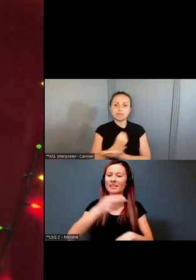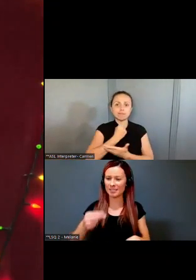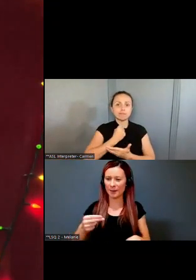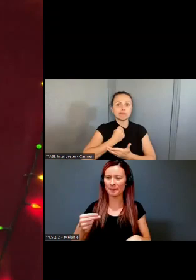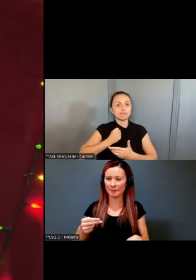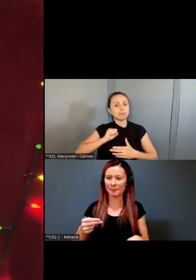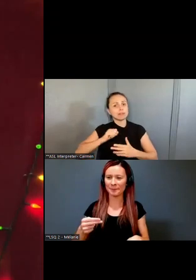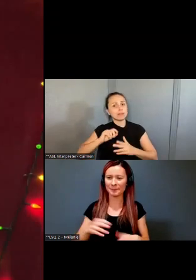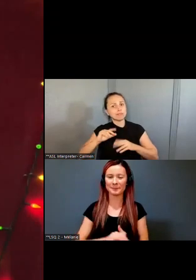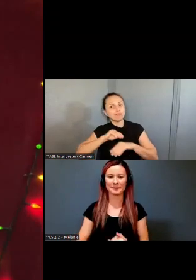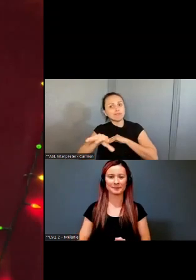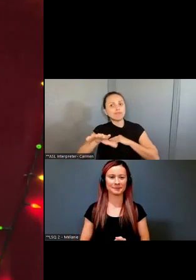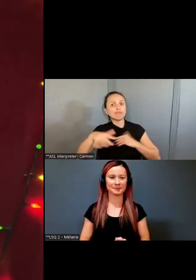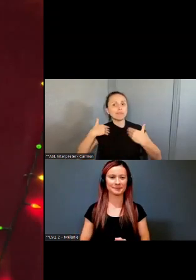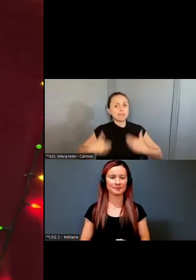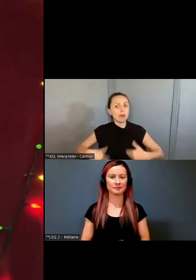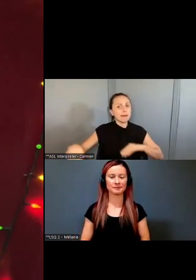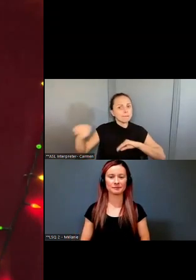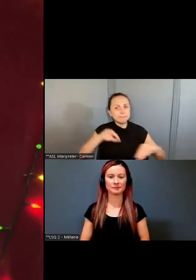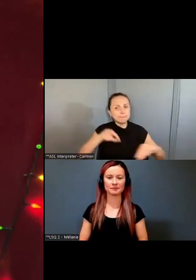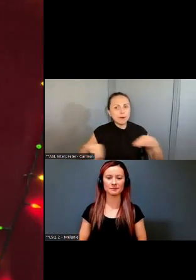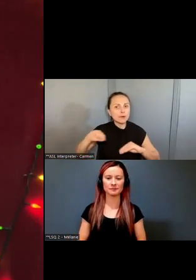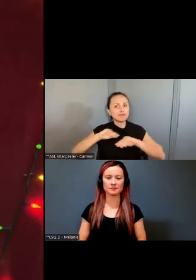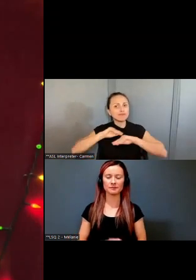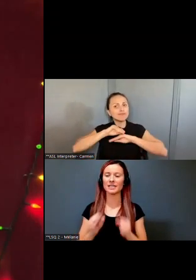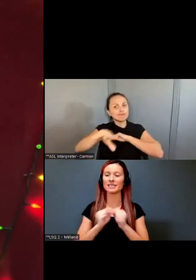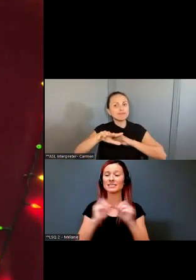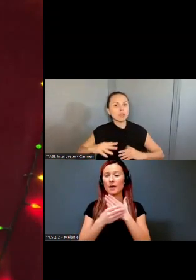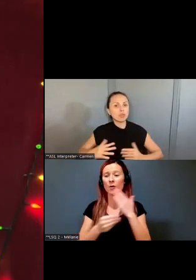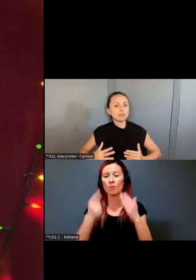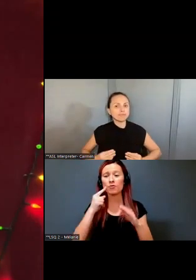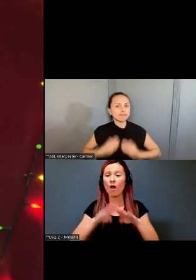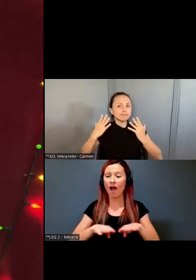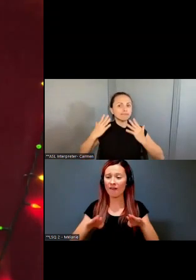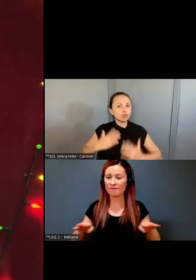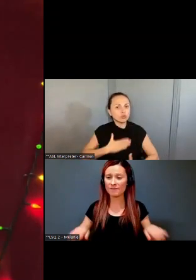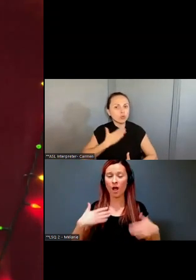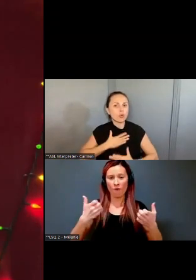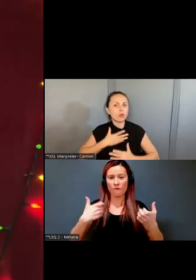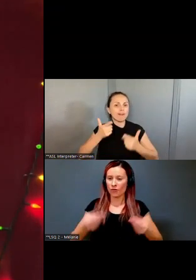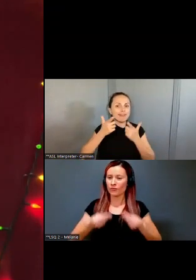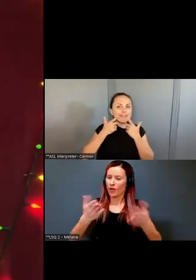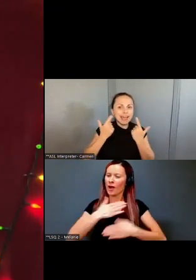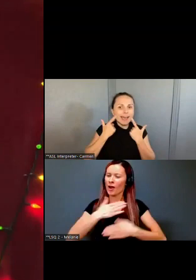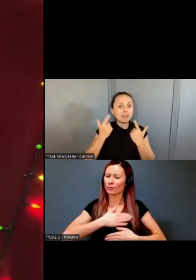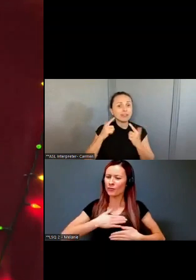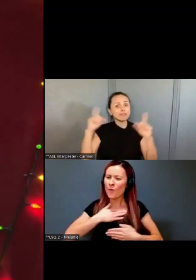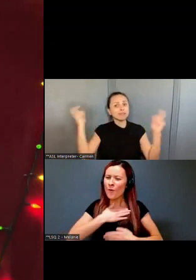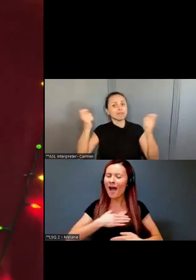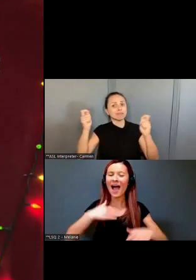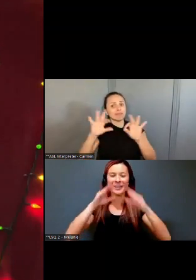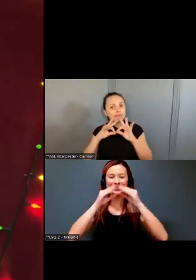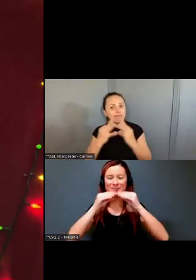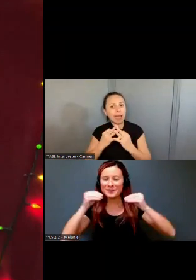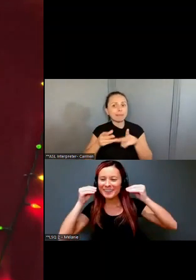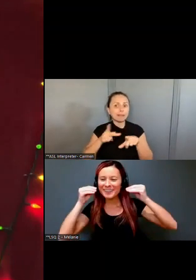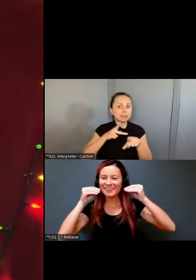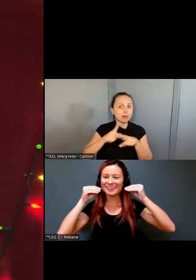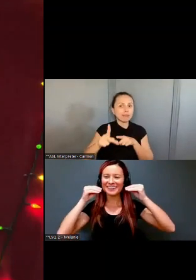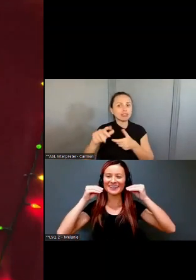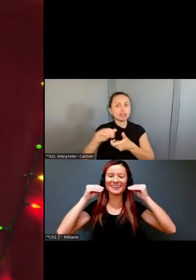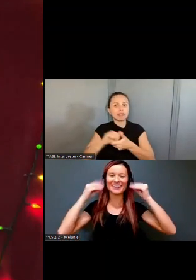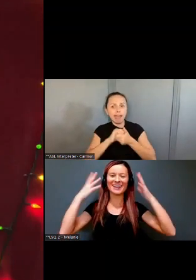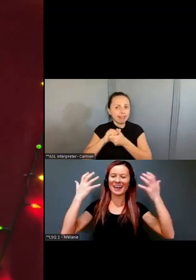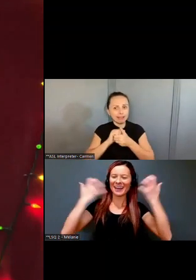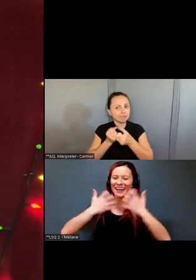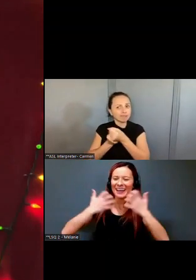your bodies moving, to bring you some joy and laughter through song, and to celebrate the families, professionals, and allies that we